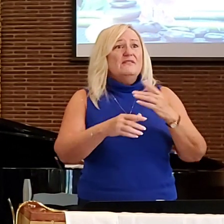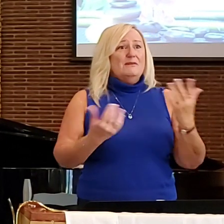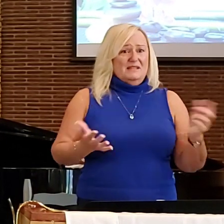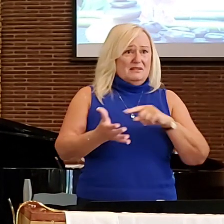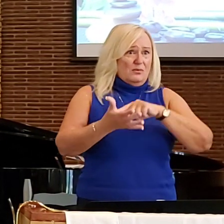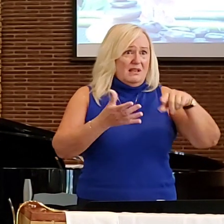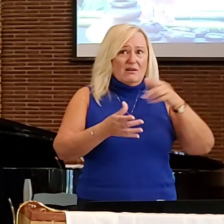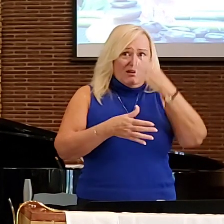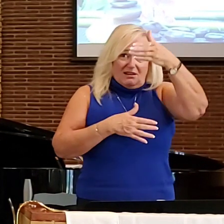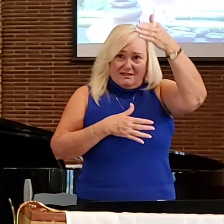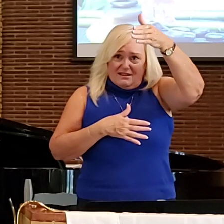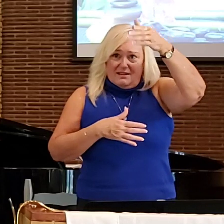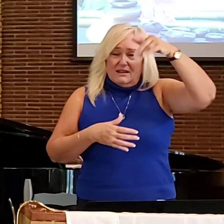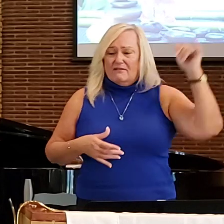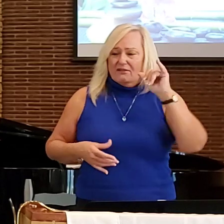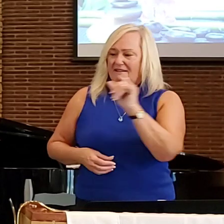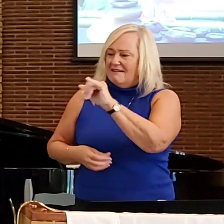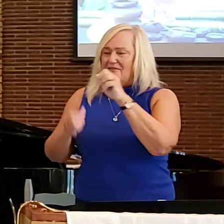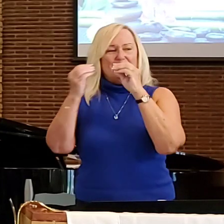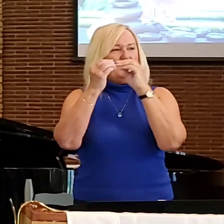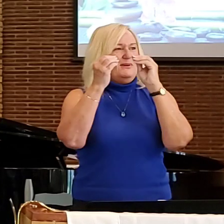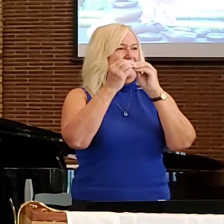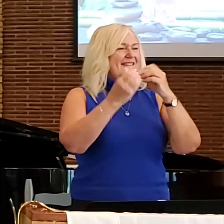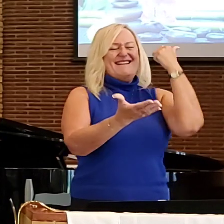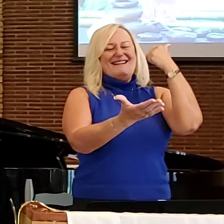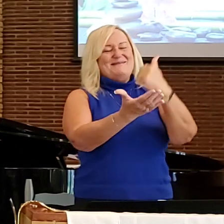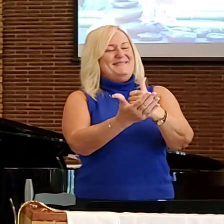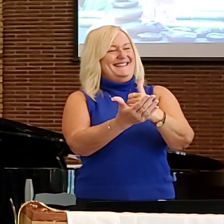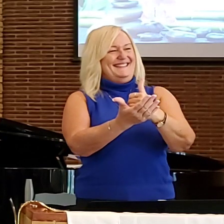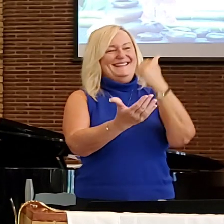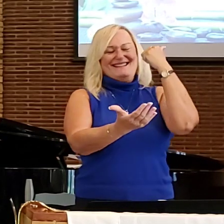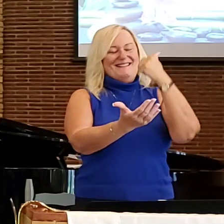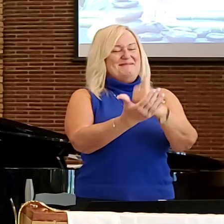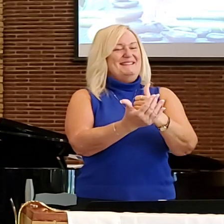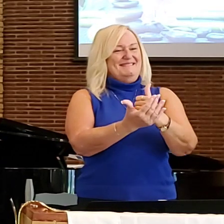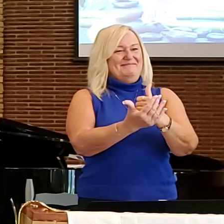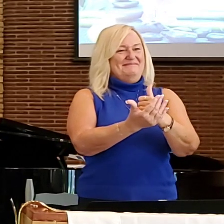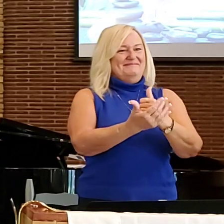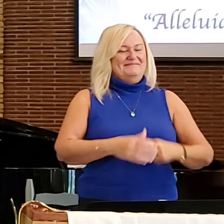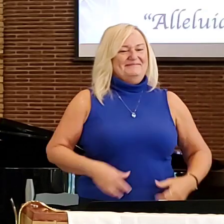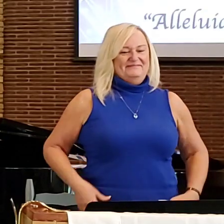this week on and forevermore. Amen and amen.